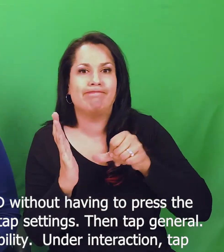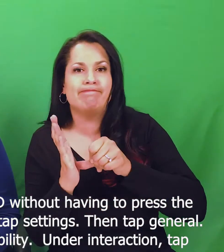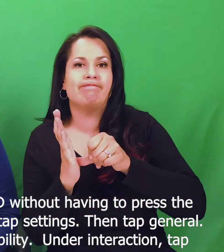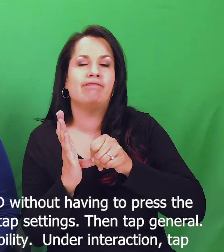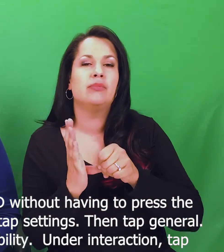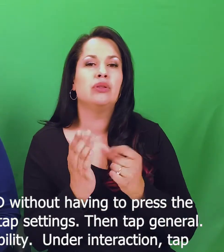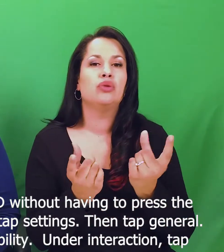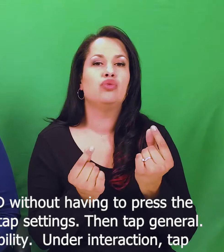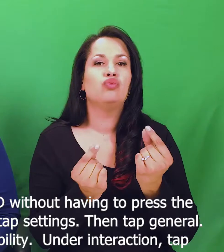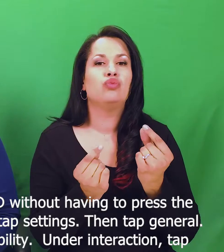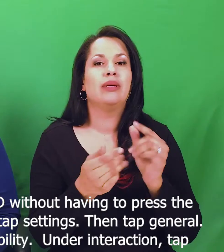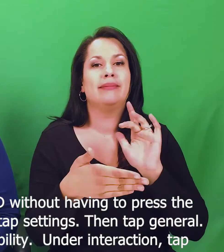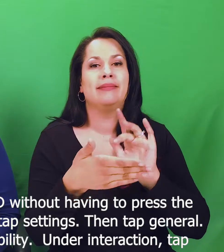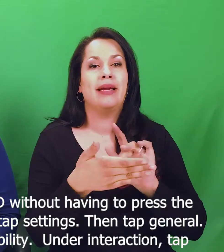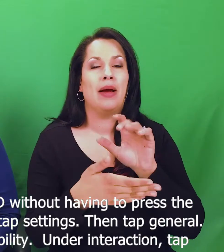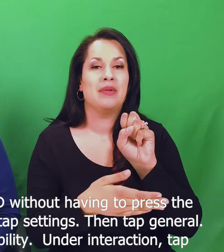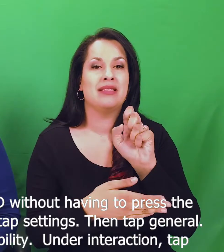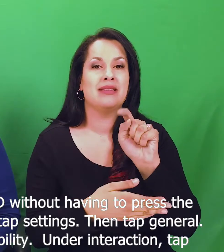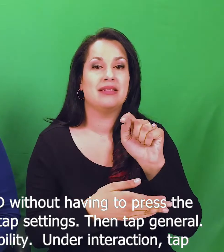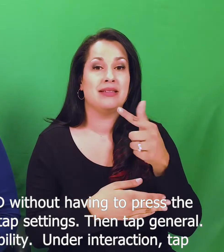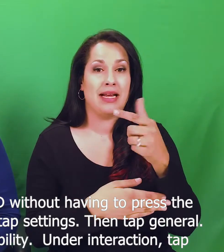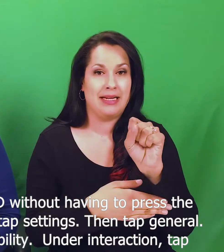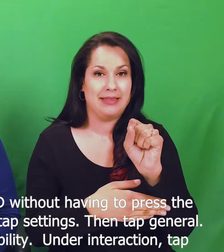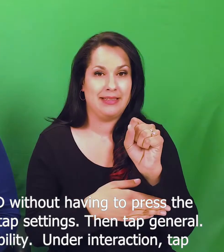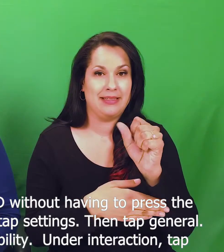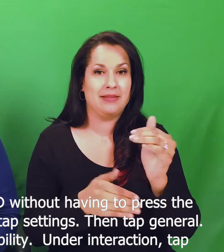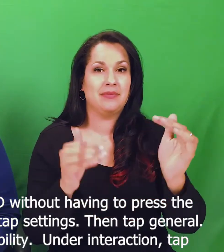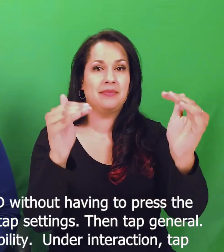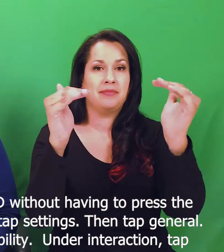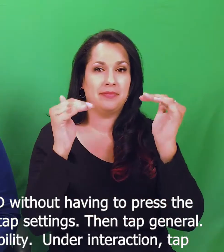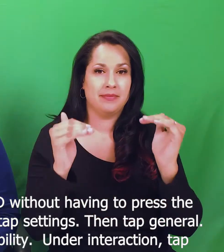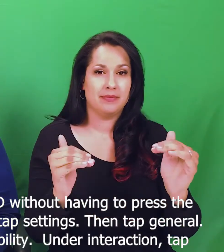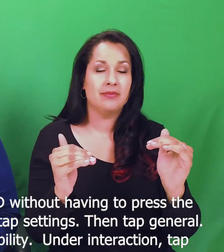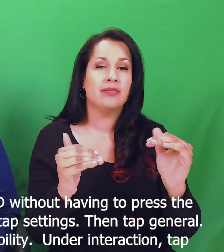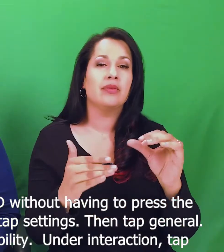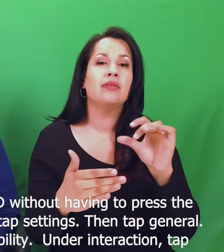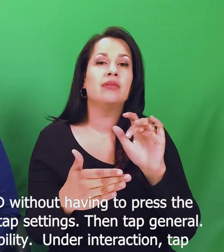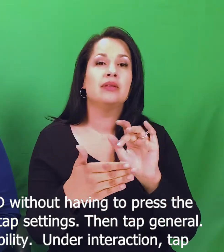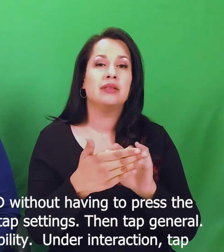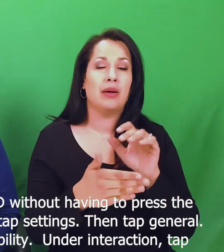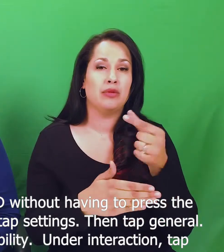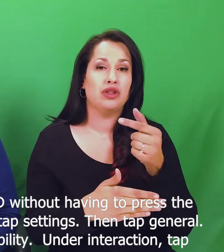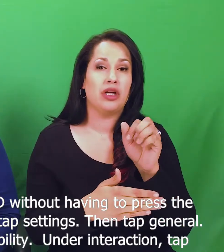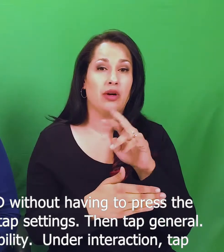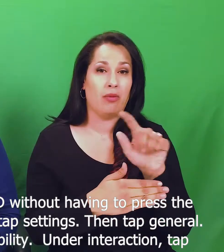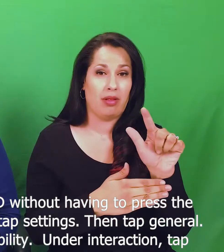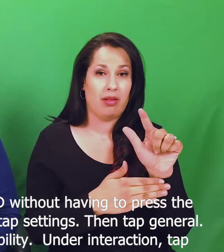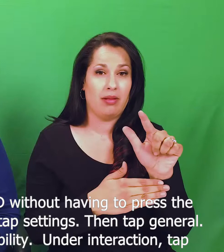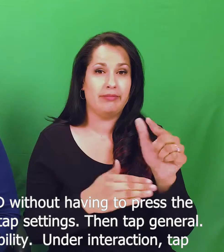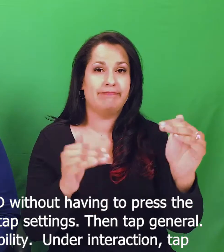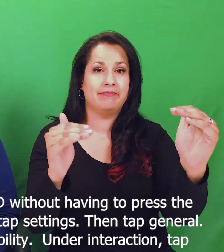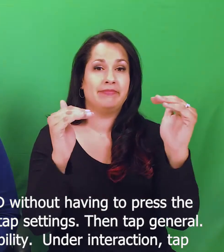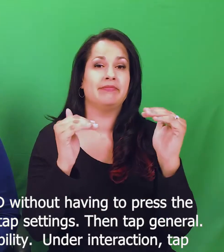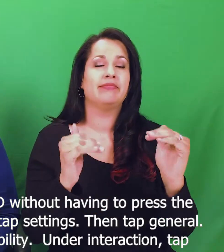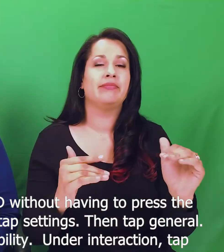Settings, then tap General, then tap